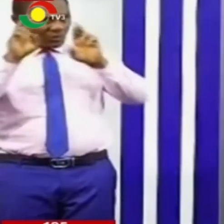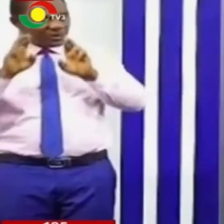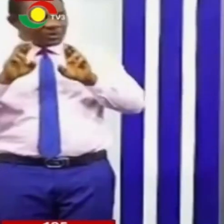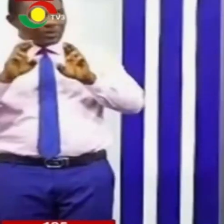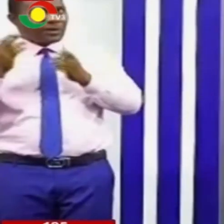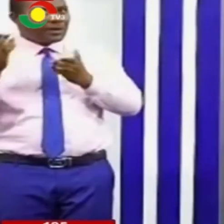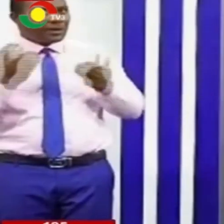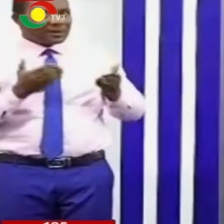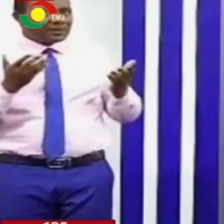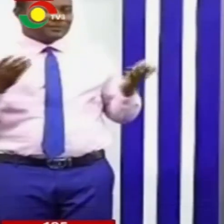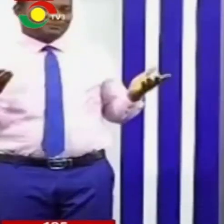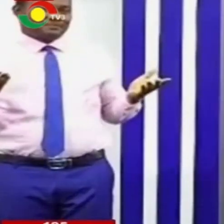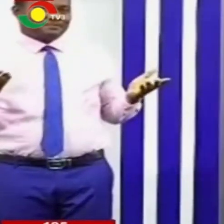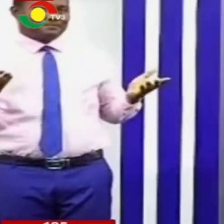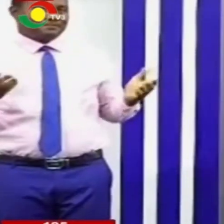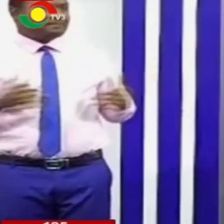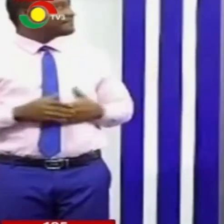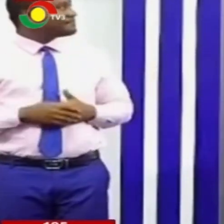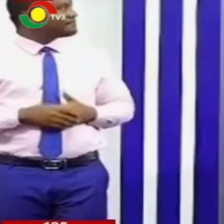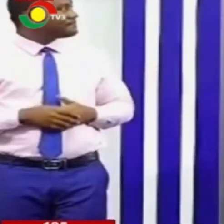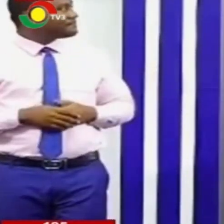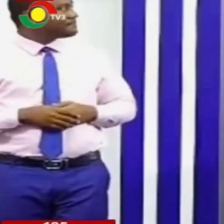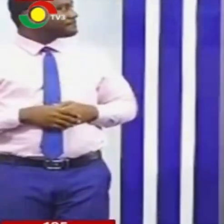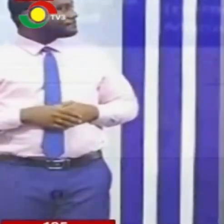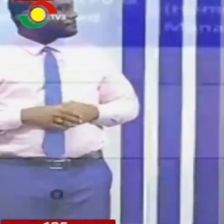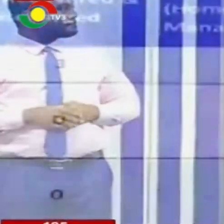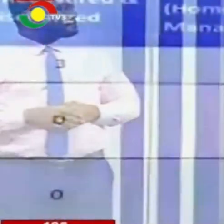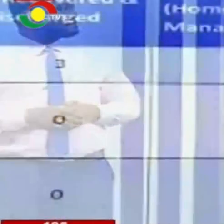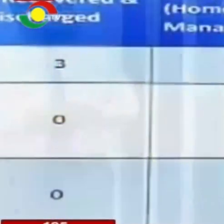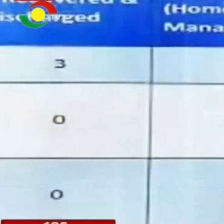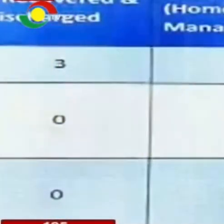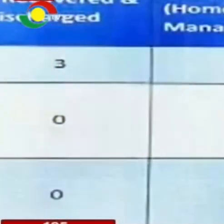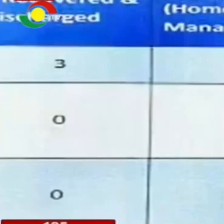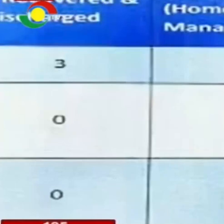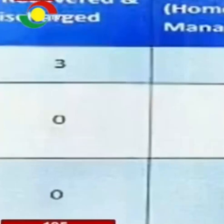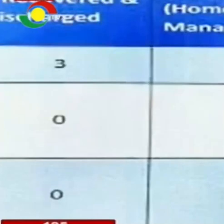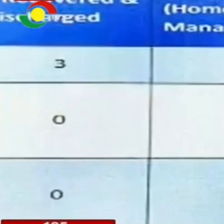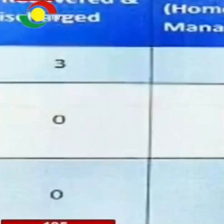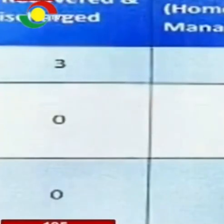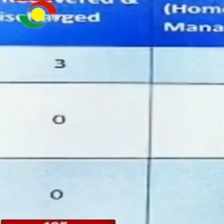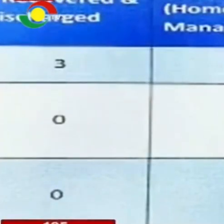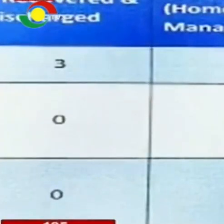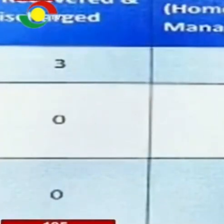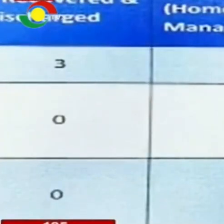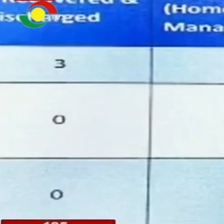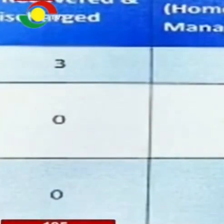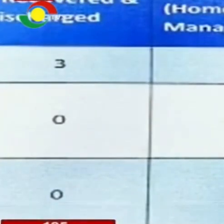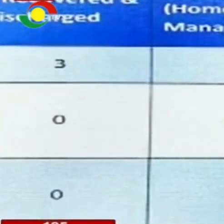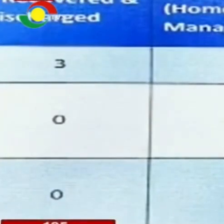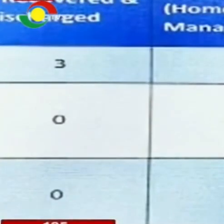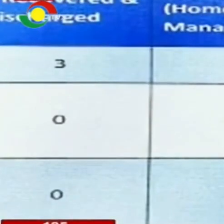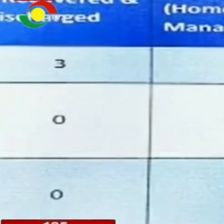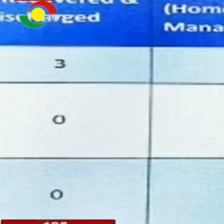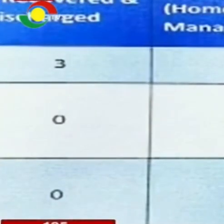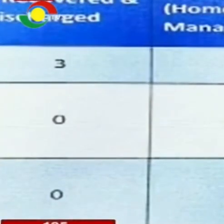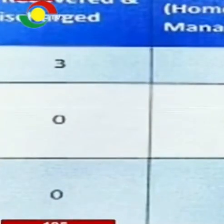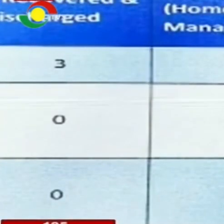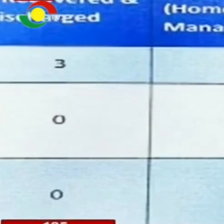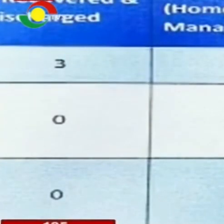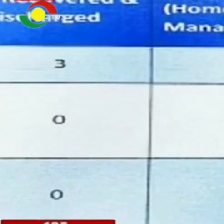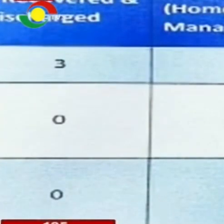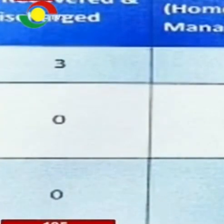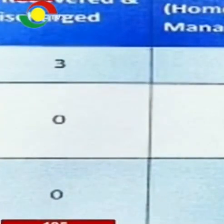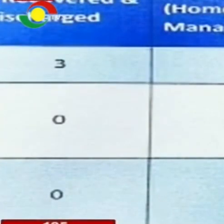brief is qualified accordingly. And then you come to the total. So that means 3 persons totally have been discharged because